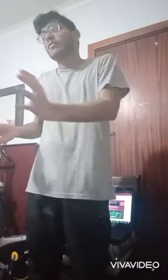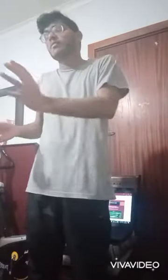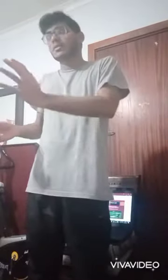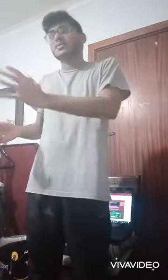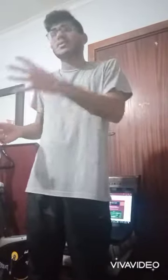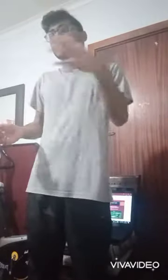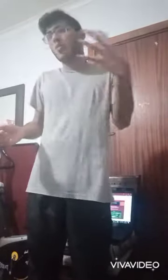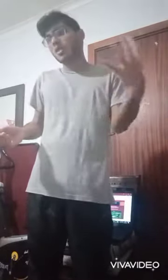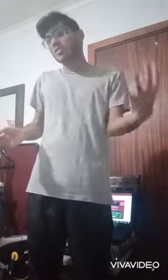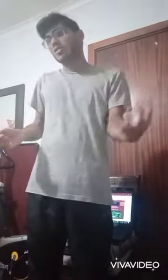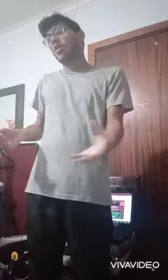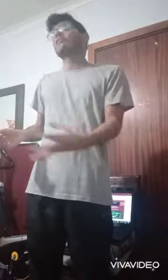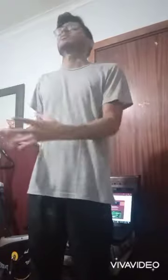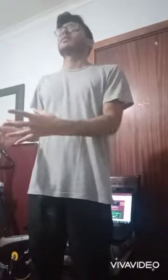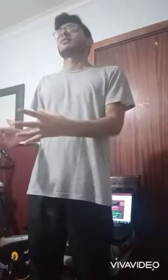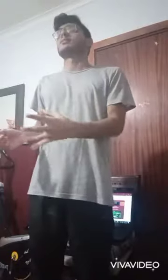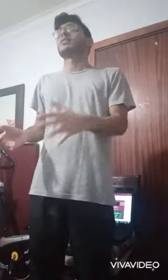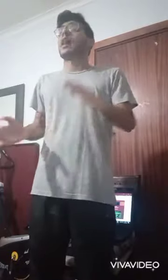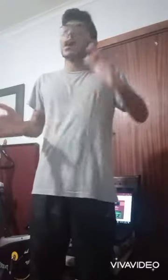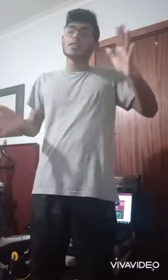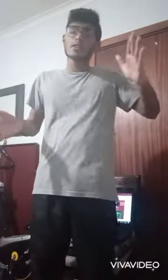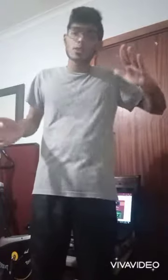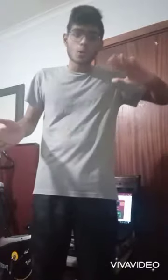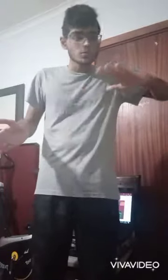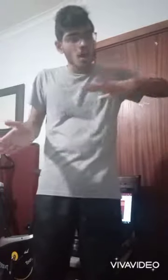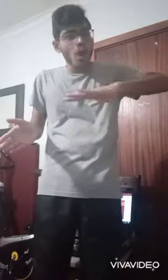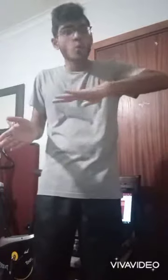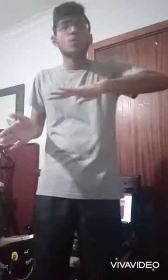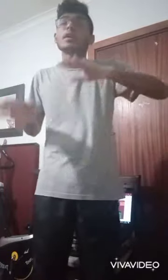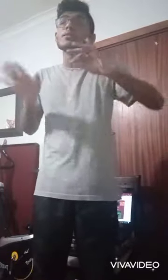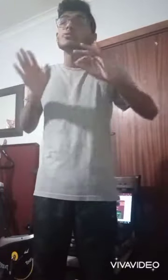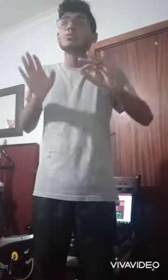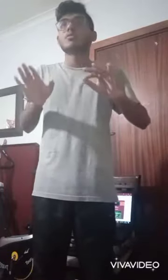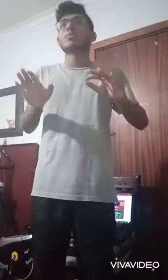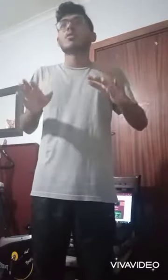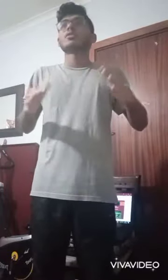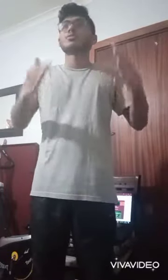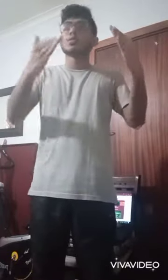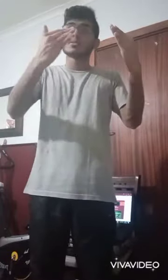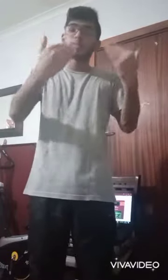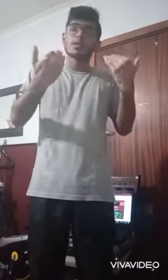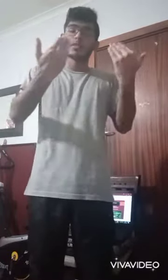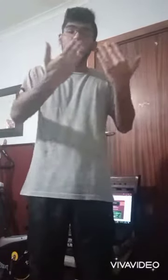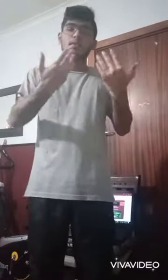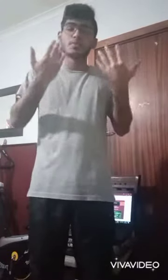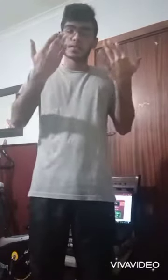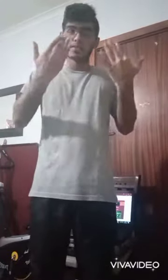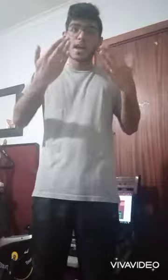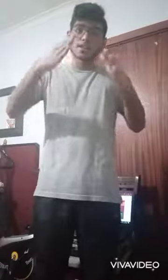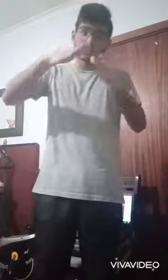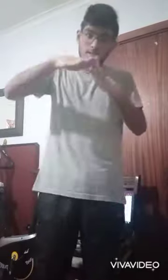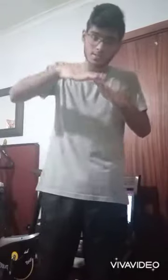the pesticides and washes it off the plants, and then it goes down into the river bodies because the sand is only